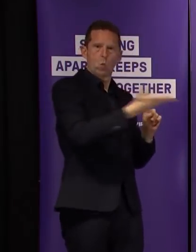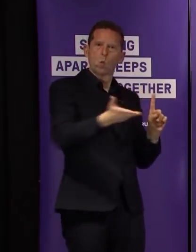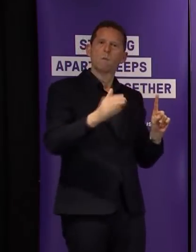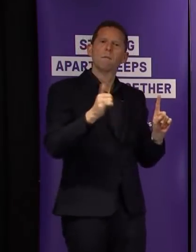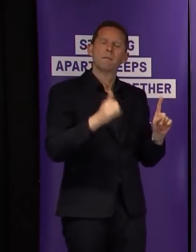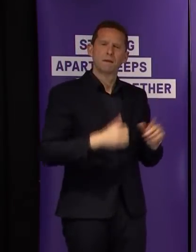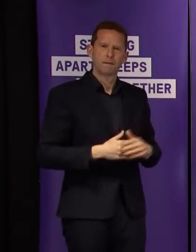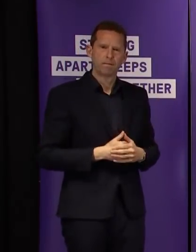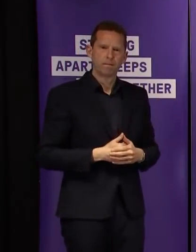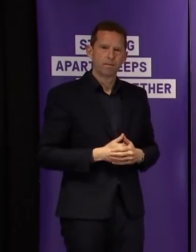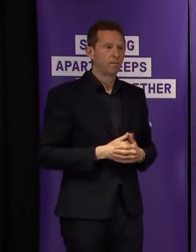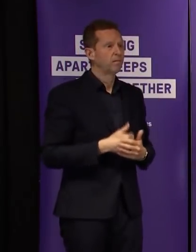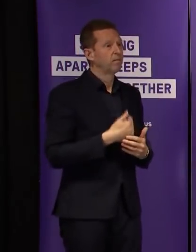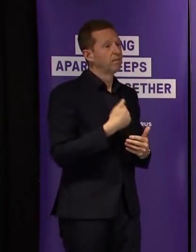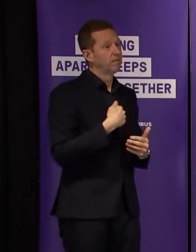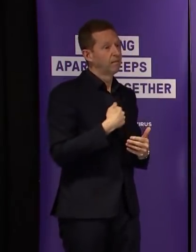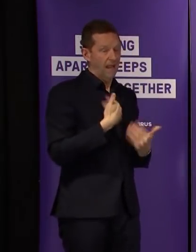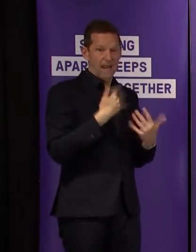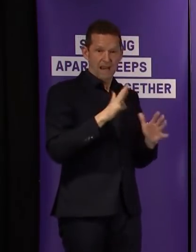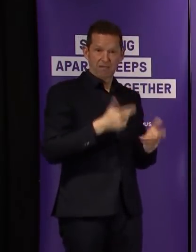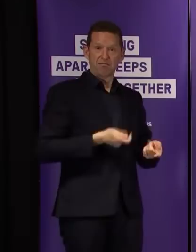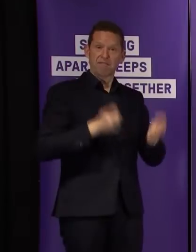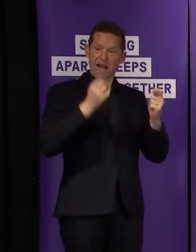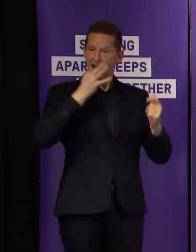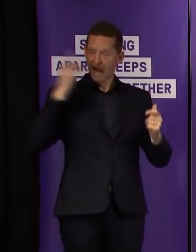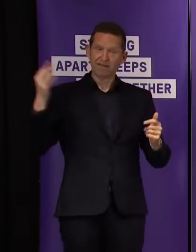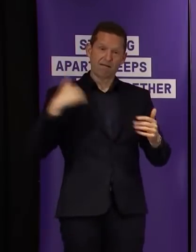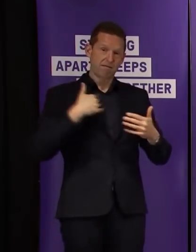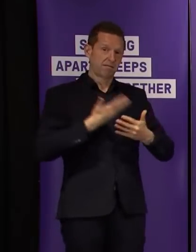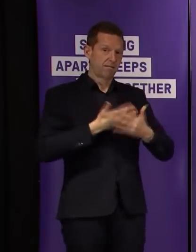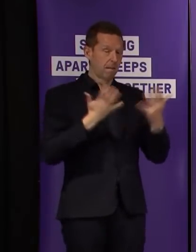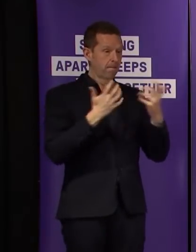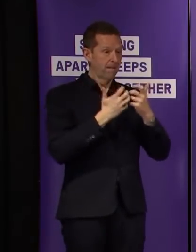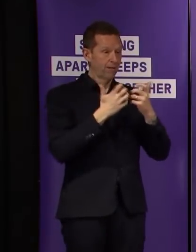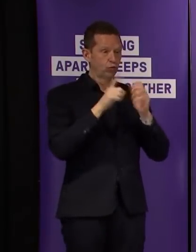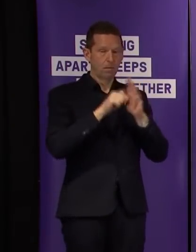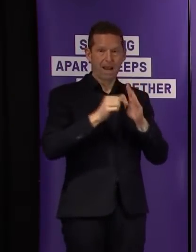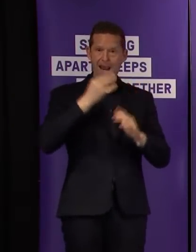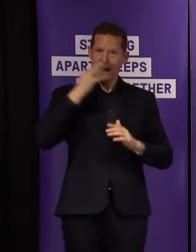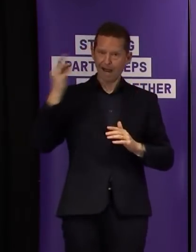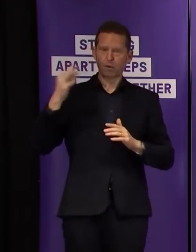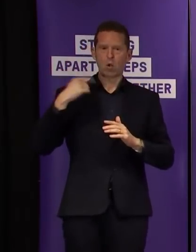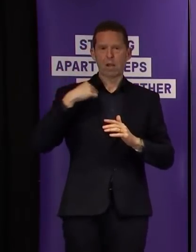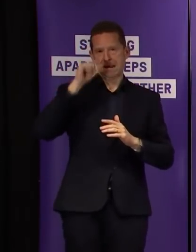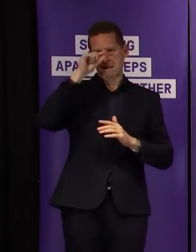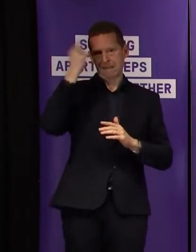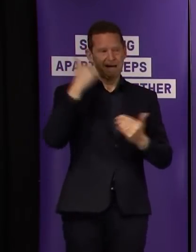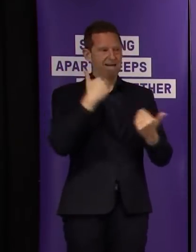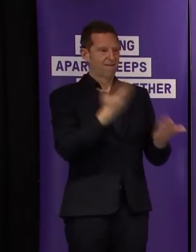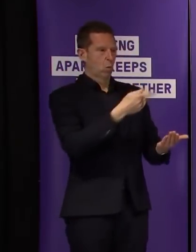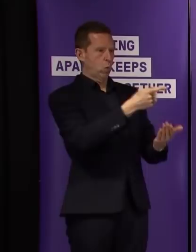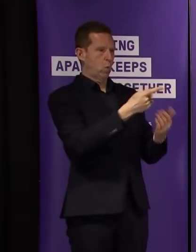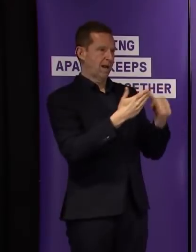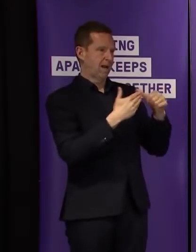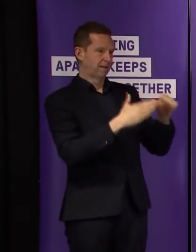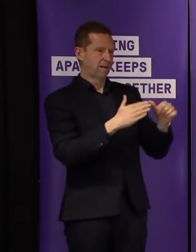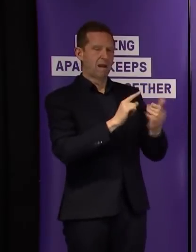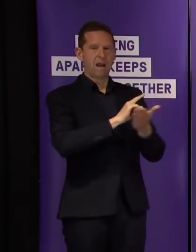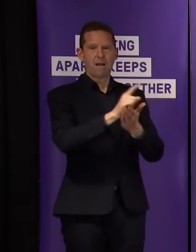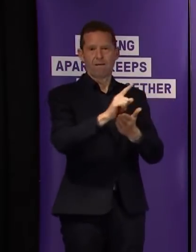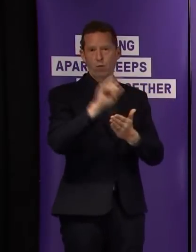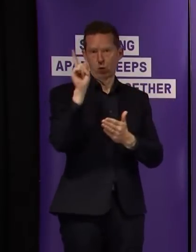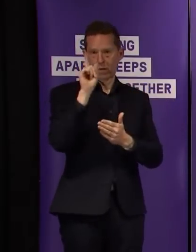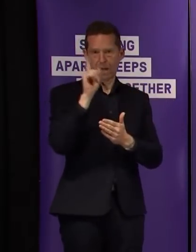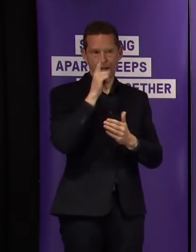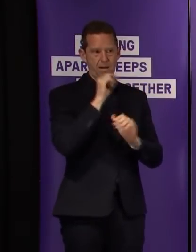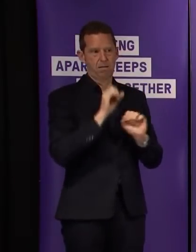myself, and I have asked it many times, but I'll ask the question in terms of a response for you at the end of our press conference. And if we can get